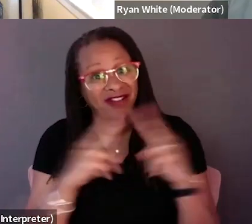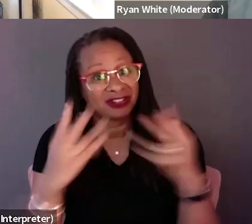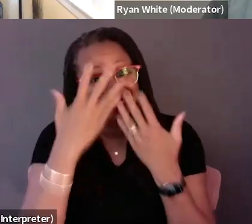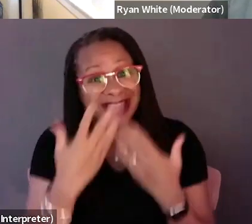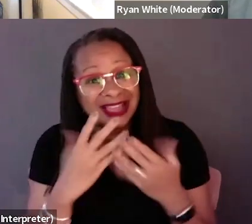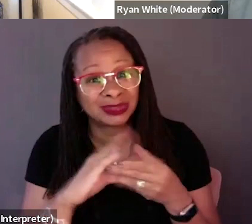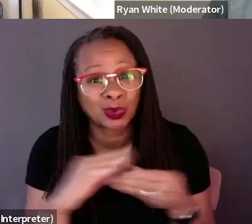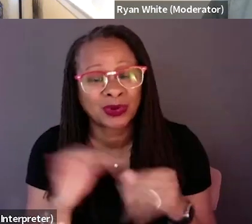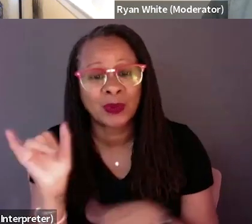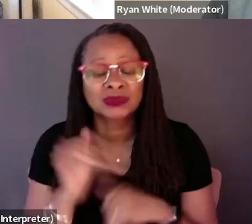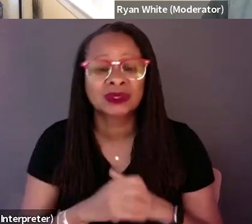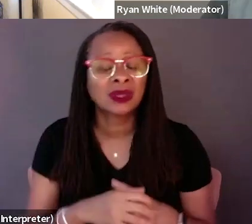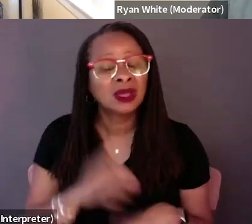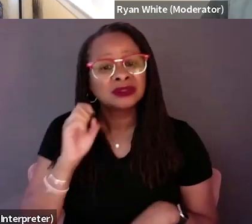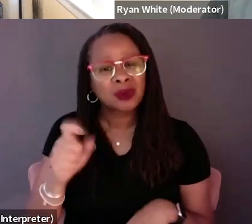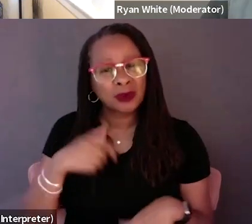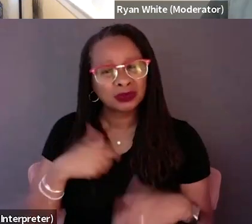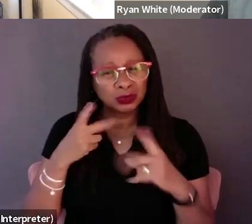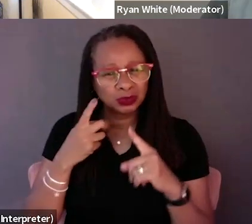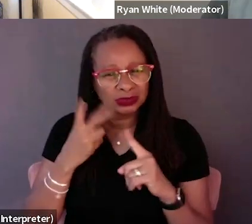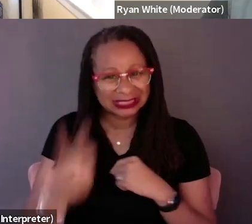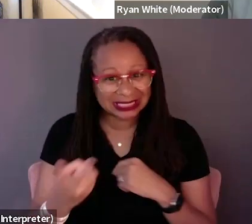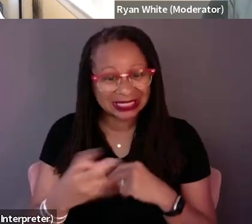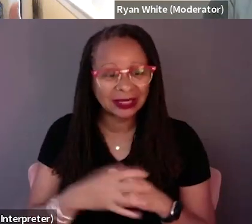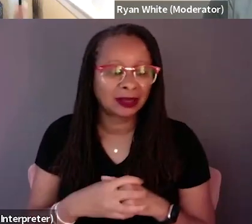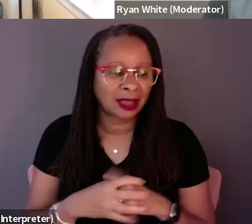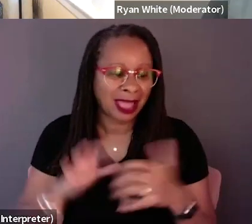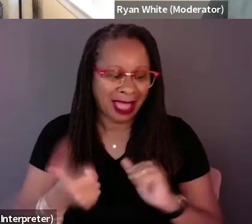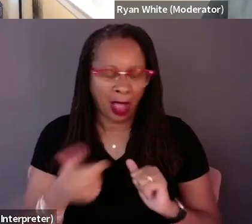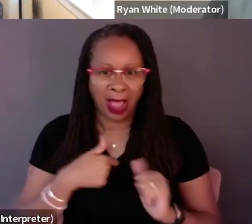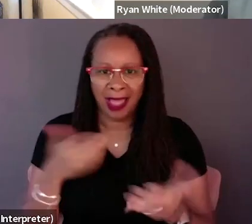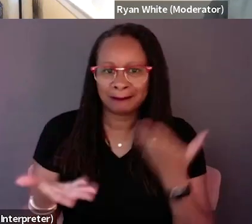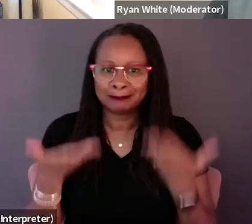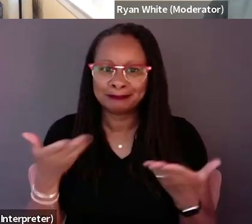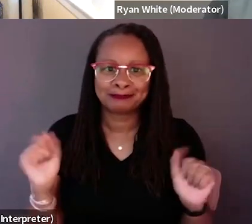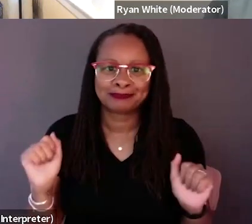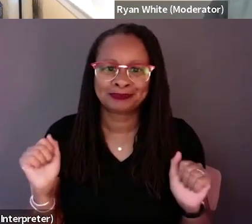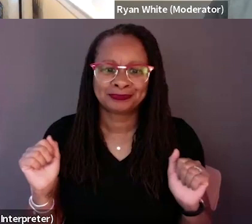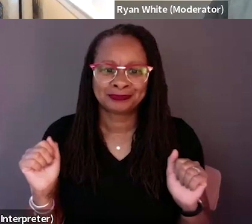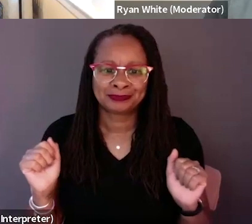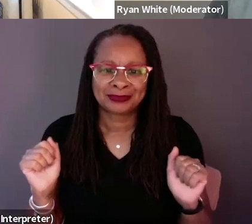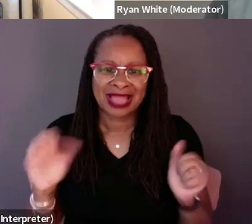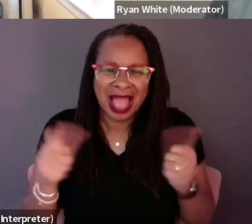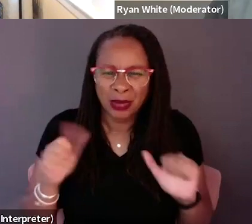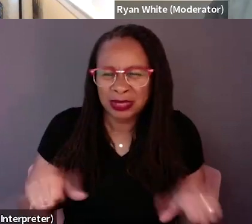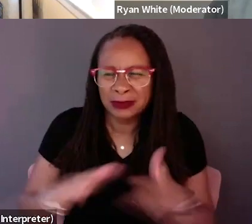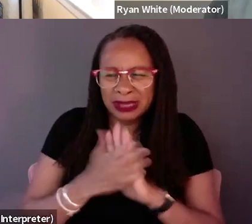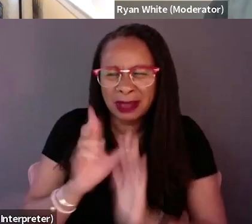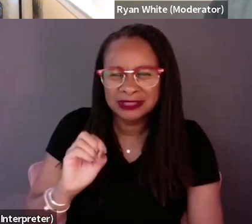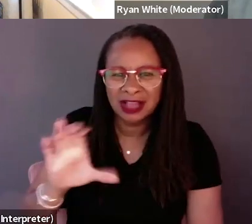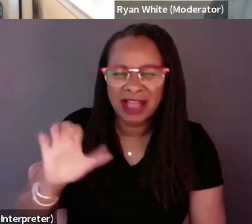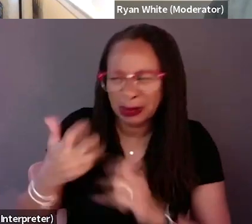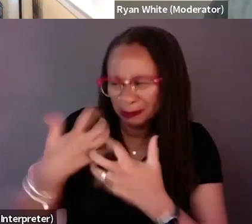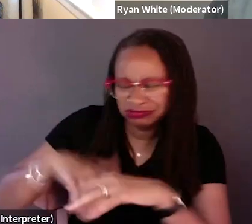sad story. So just to see how I might, how could that be a